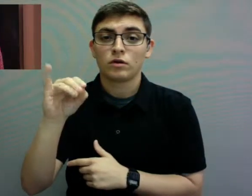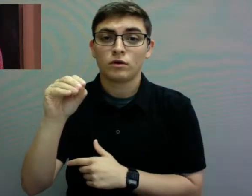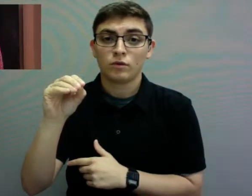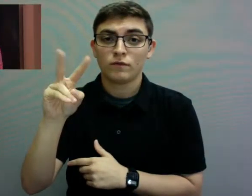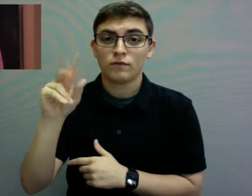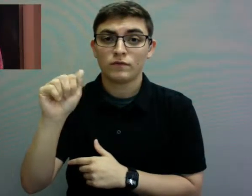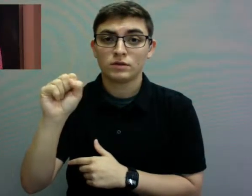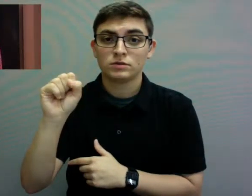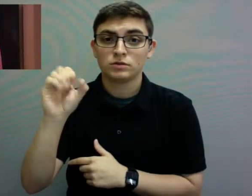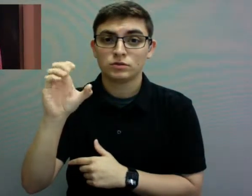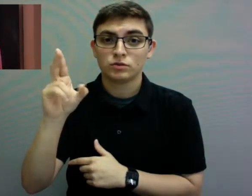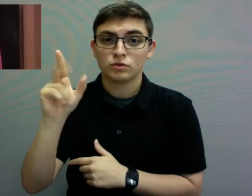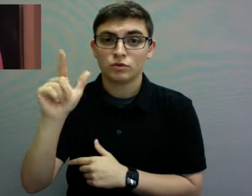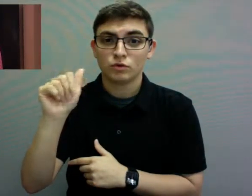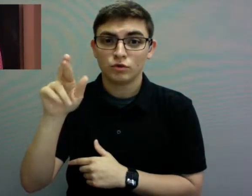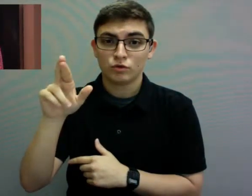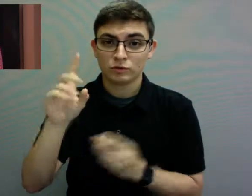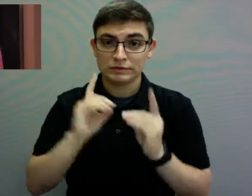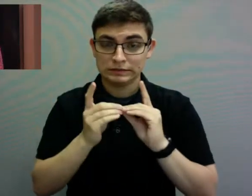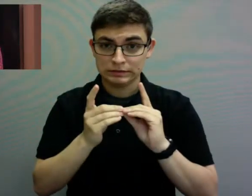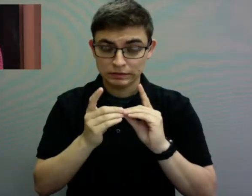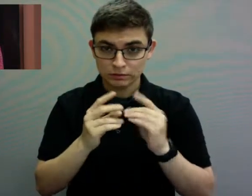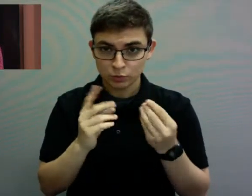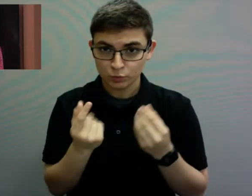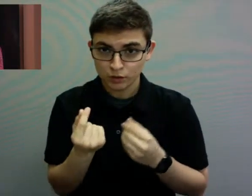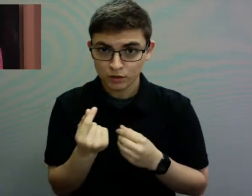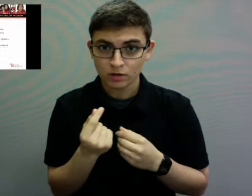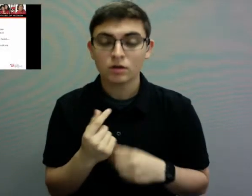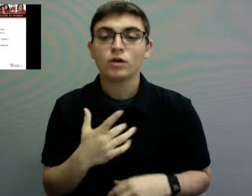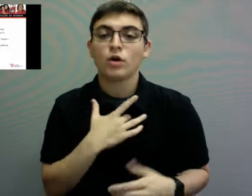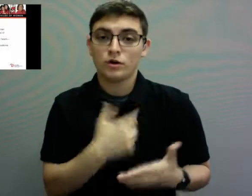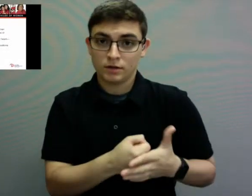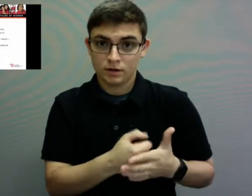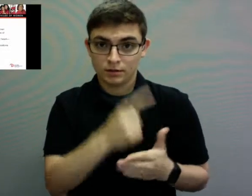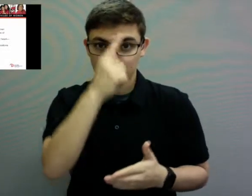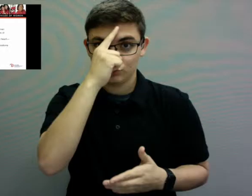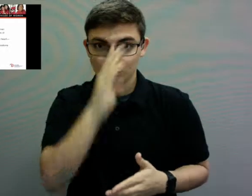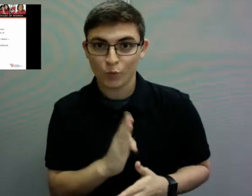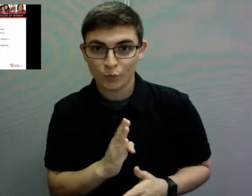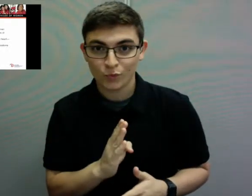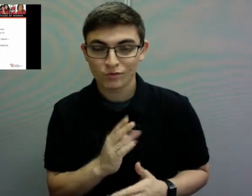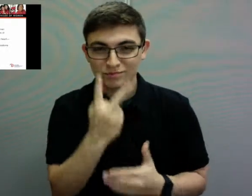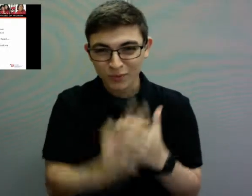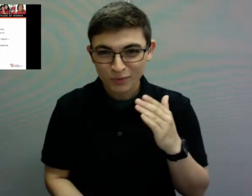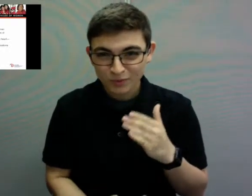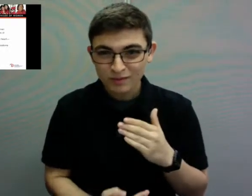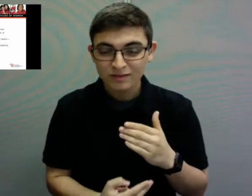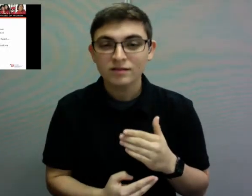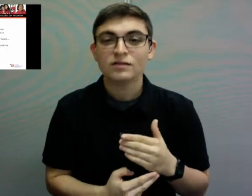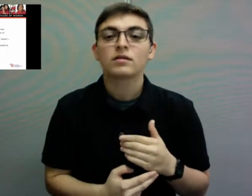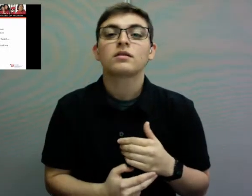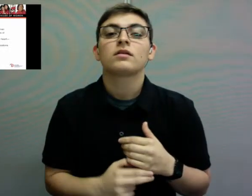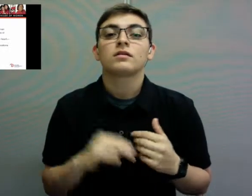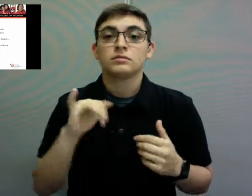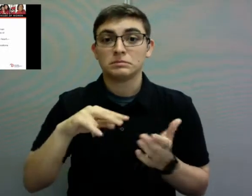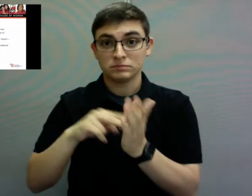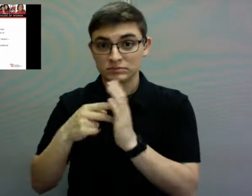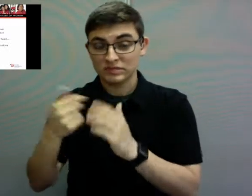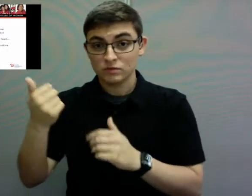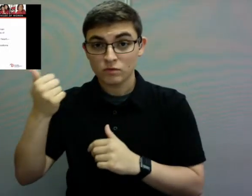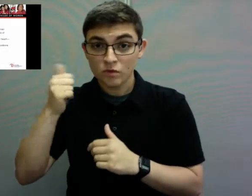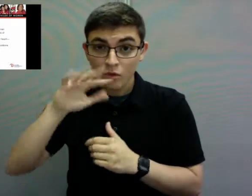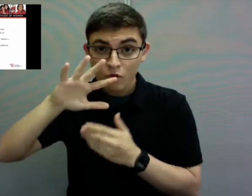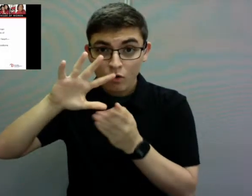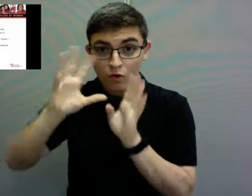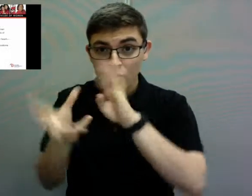and stroke because they go hand in hand, so that's how. So it actually kills more women than all forms of